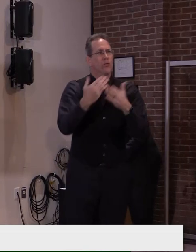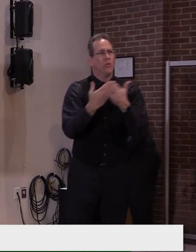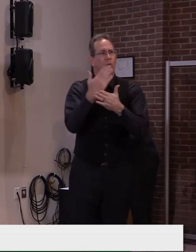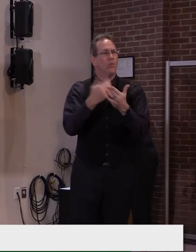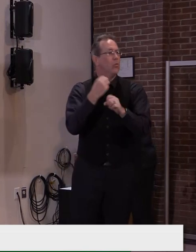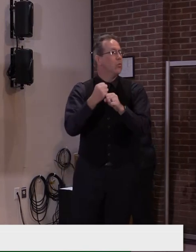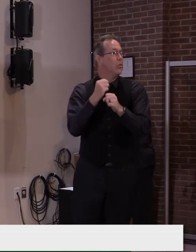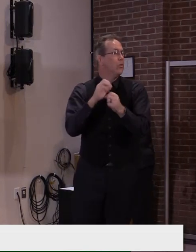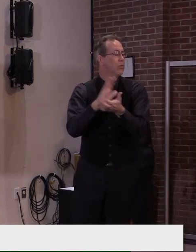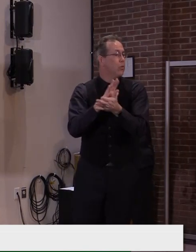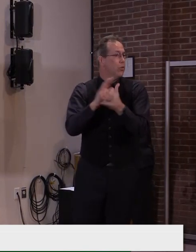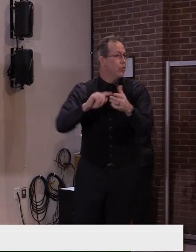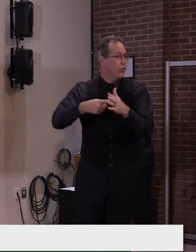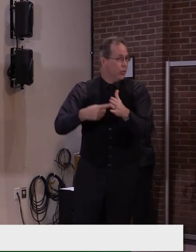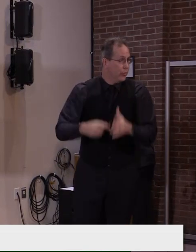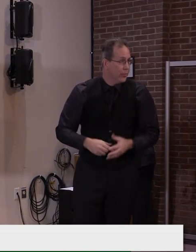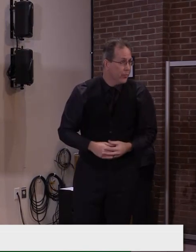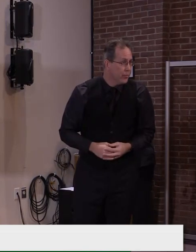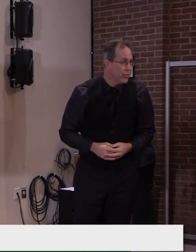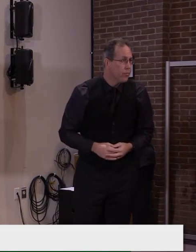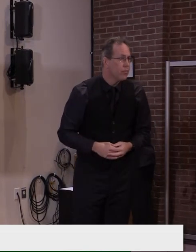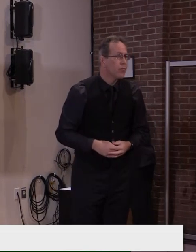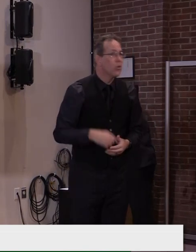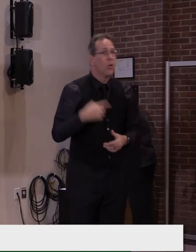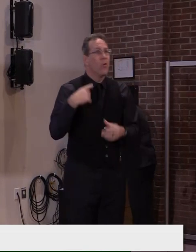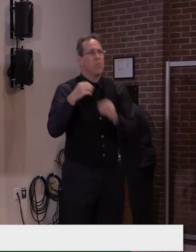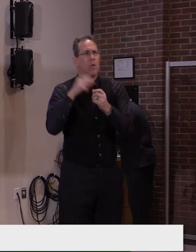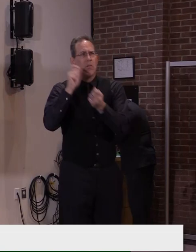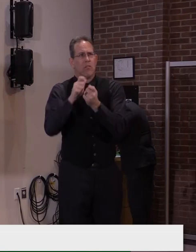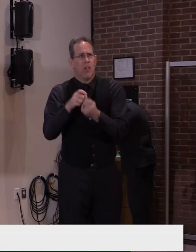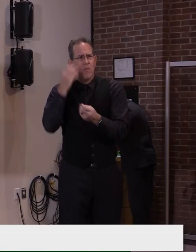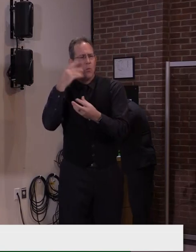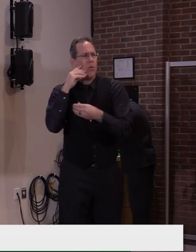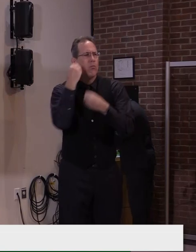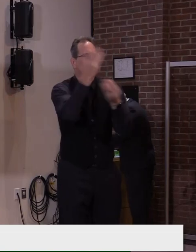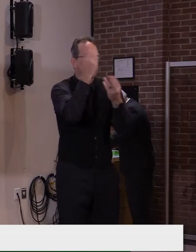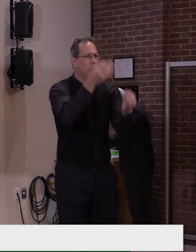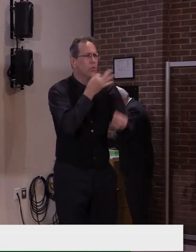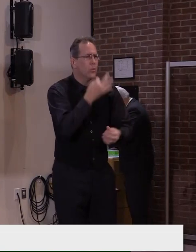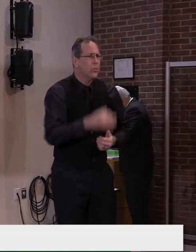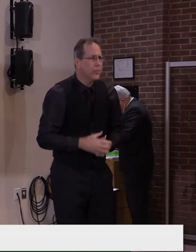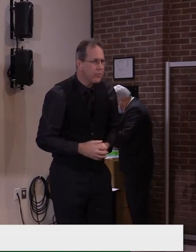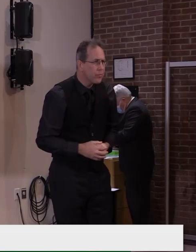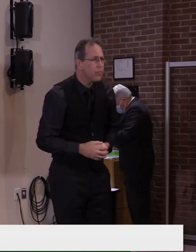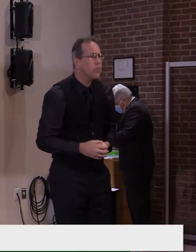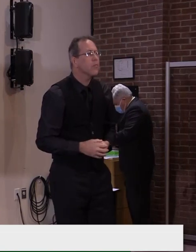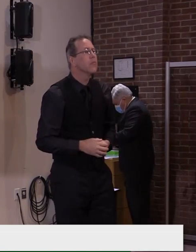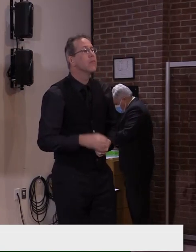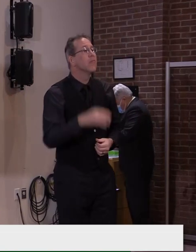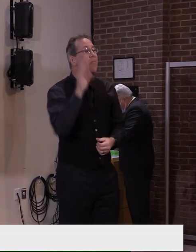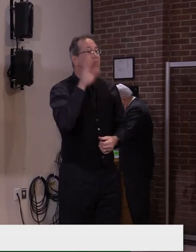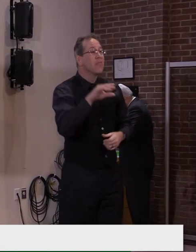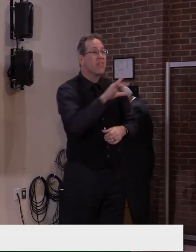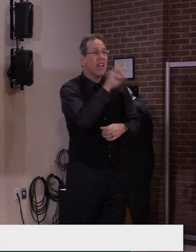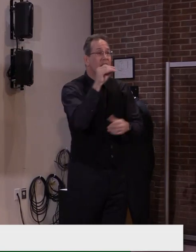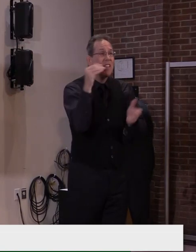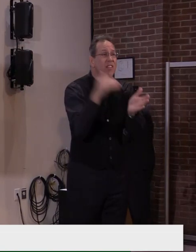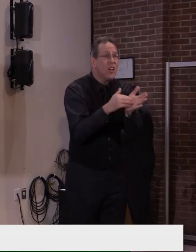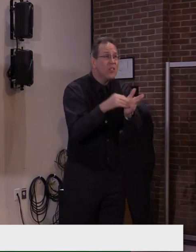day or so. But the goal will be to have over 80,000 test kits, that's two per